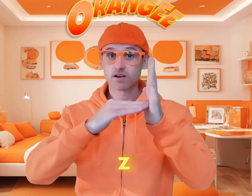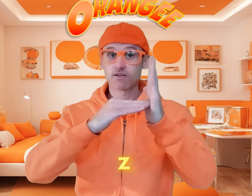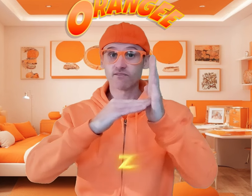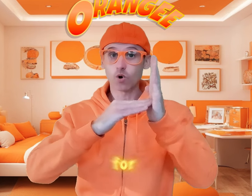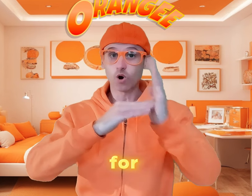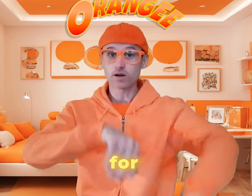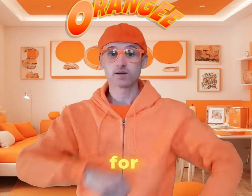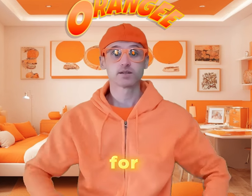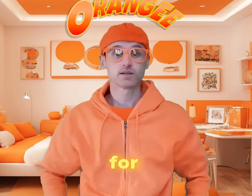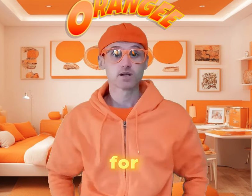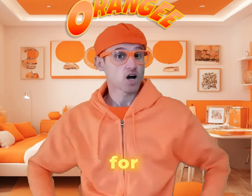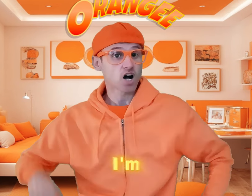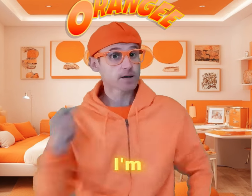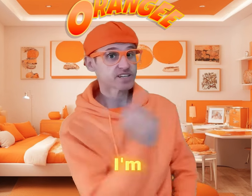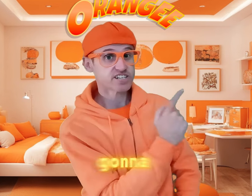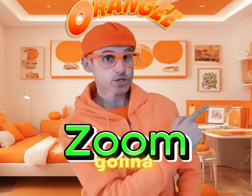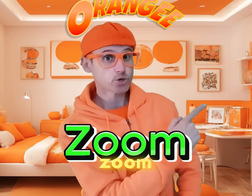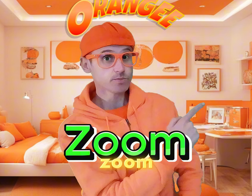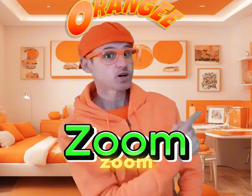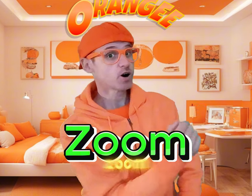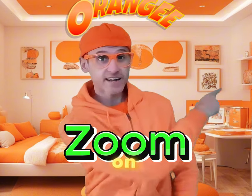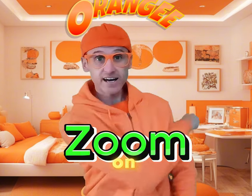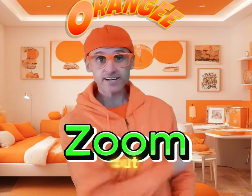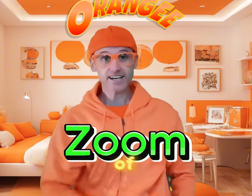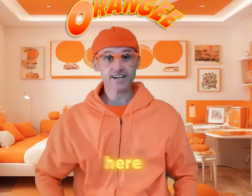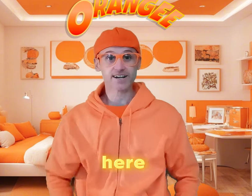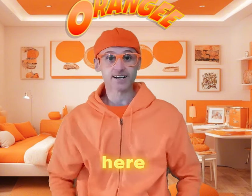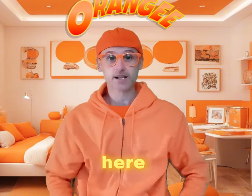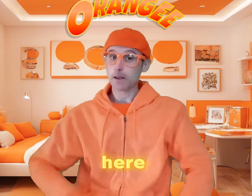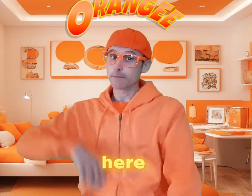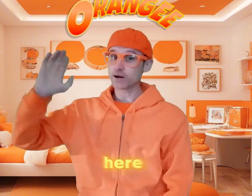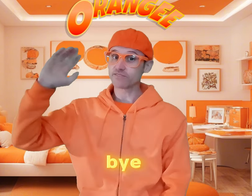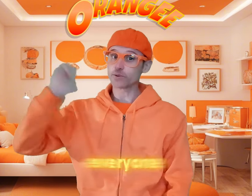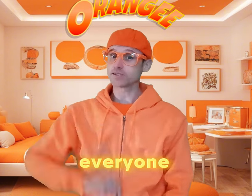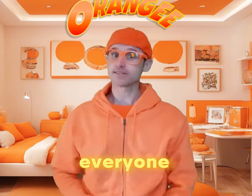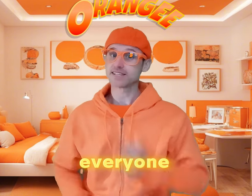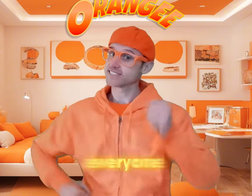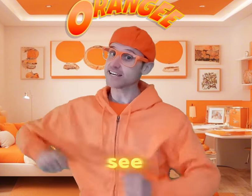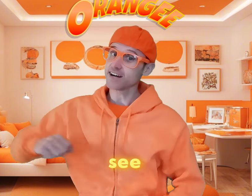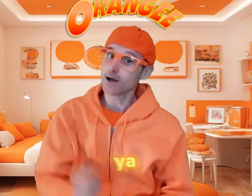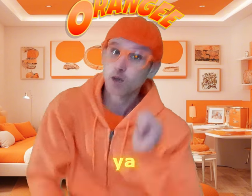for I'm gonna zoom on out of here. Bye everyone, see ya.